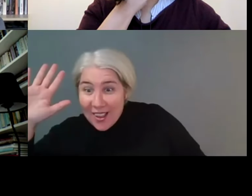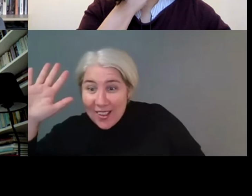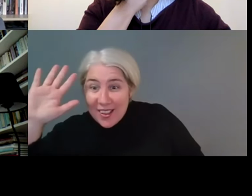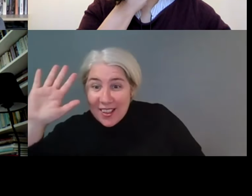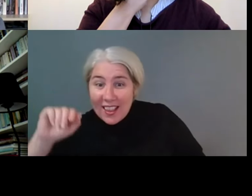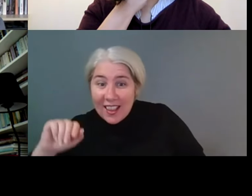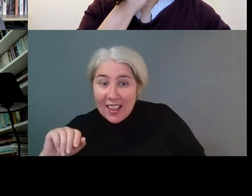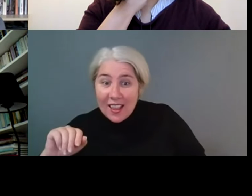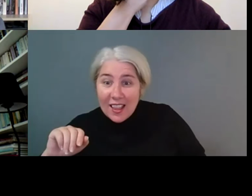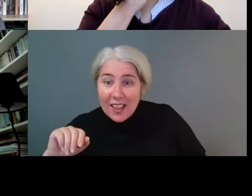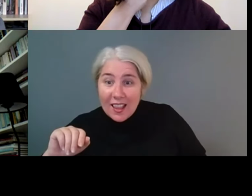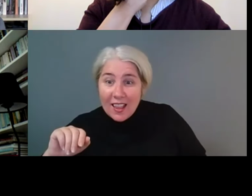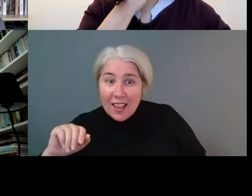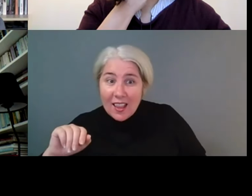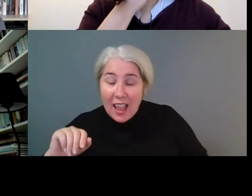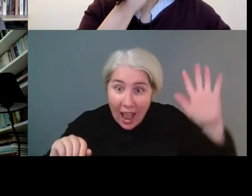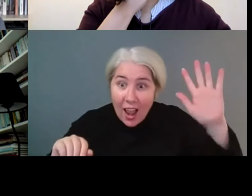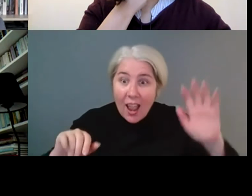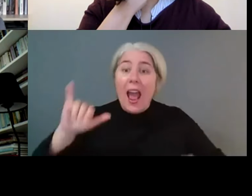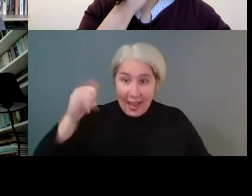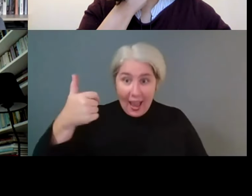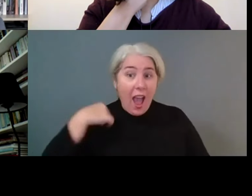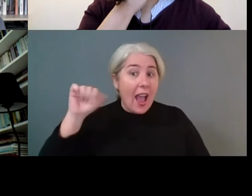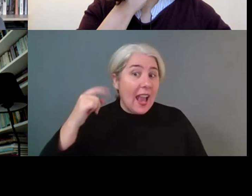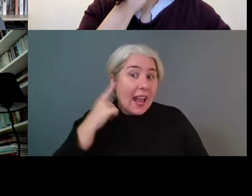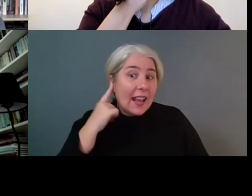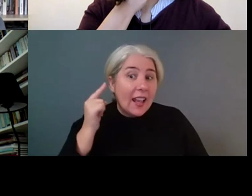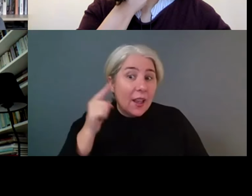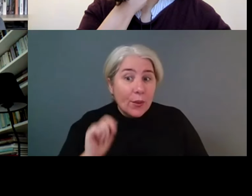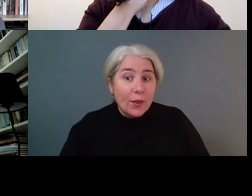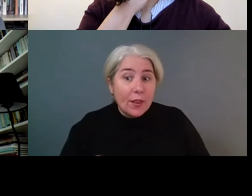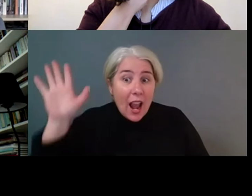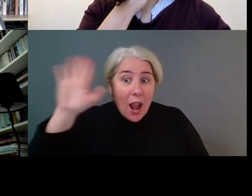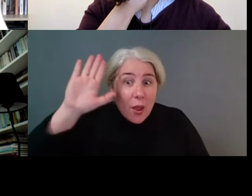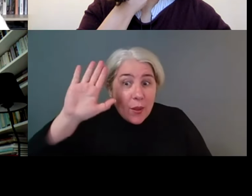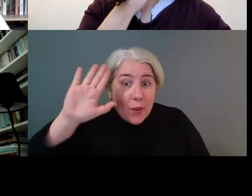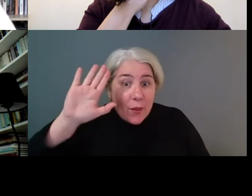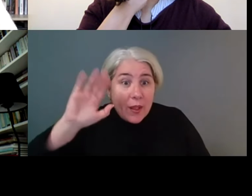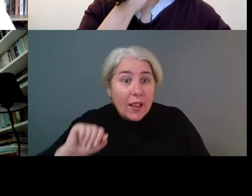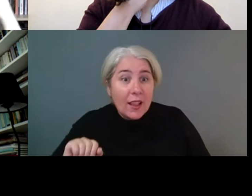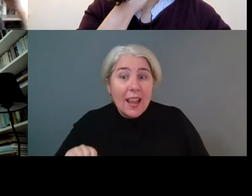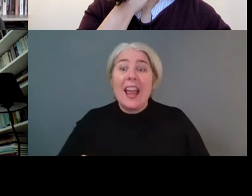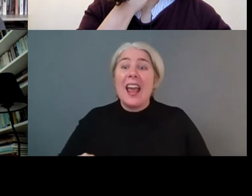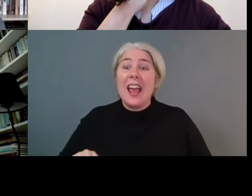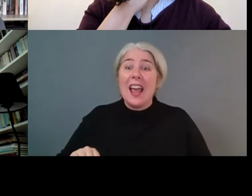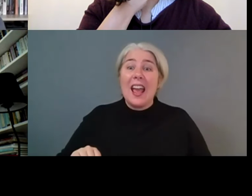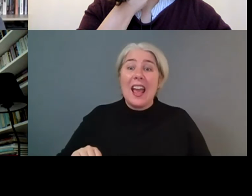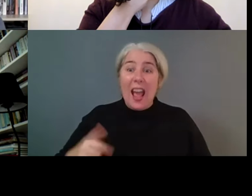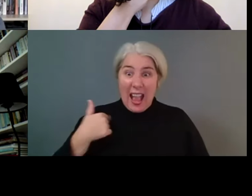you hear me? Yes, I can. Hello. Yes, we Hello. just read your